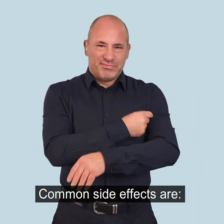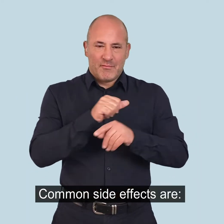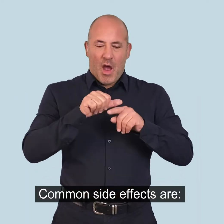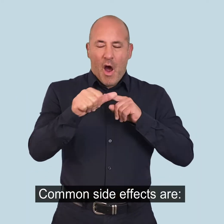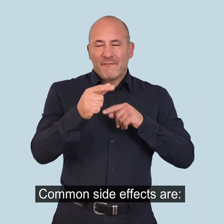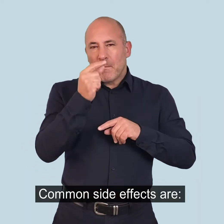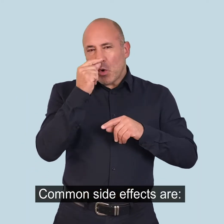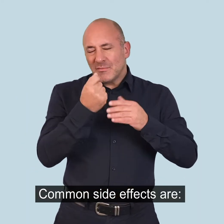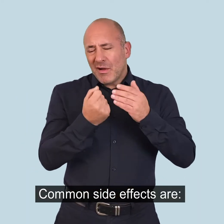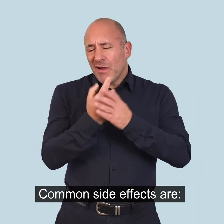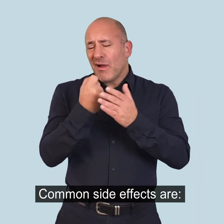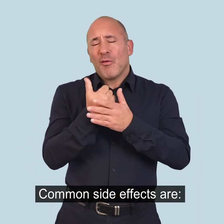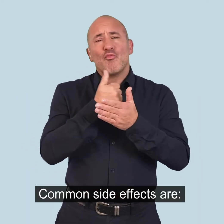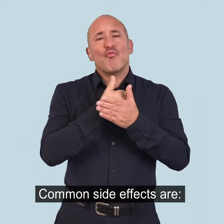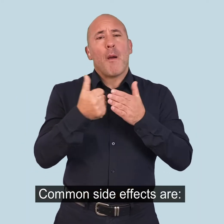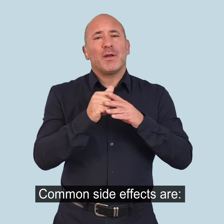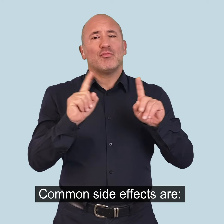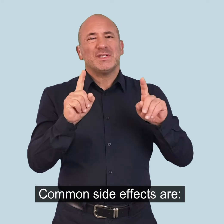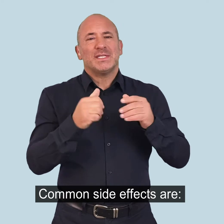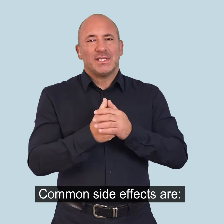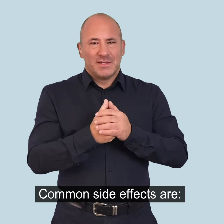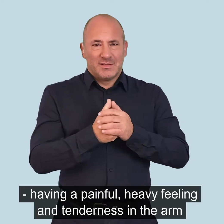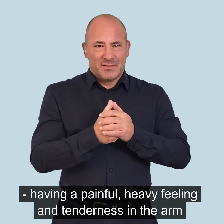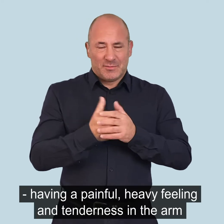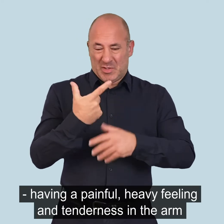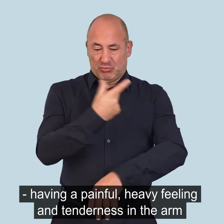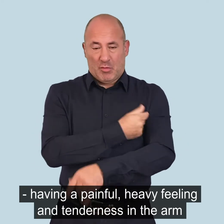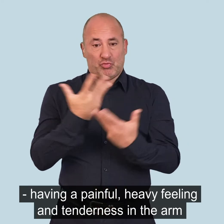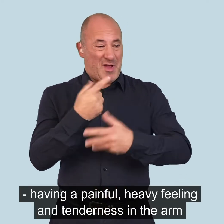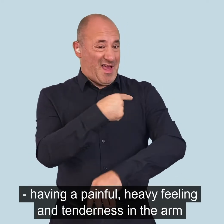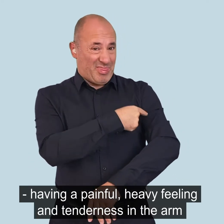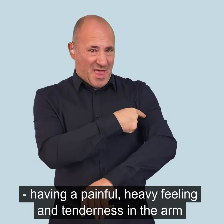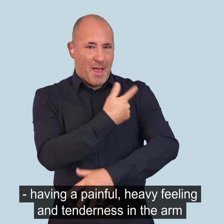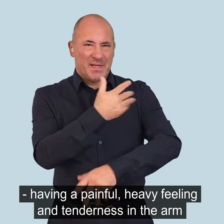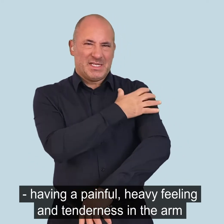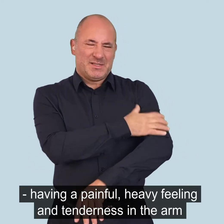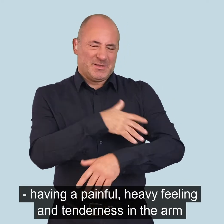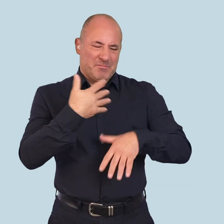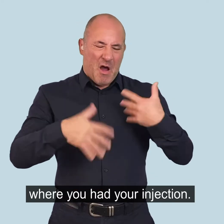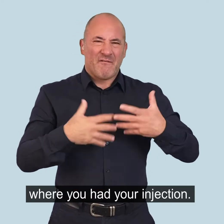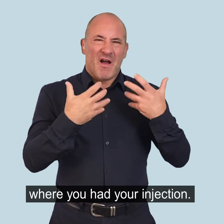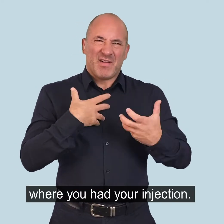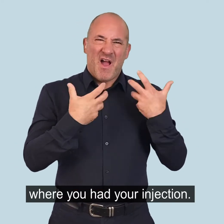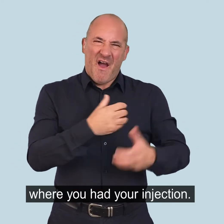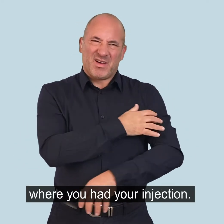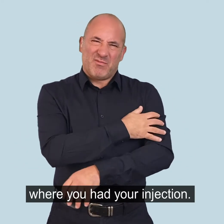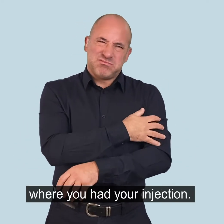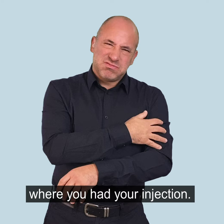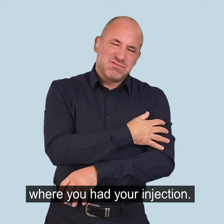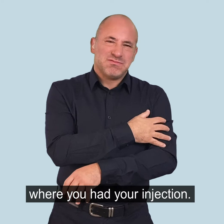Common side effects are having a painful, heavy feeling and tenderness in the arm where you had your injection. This tends